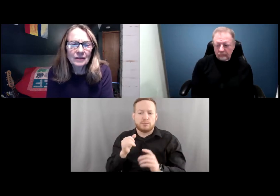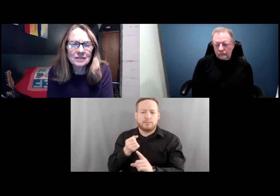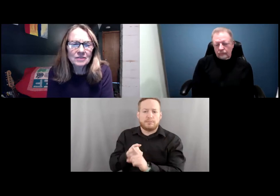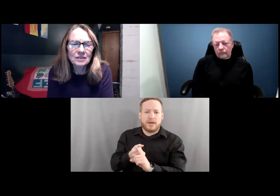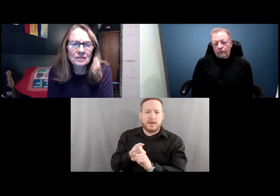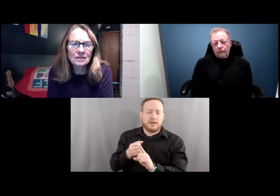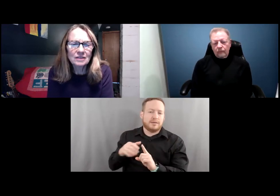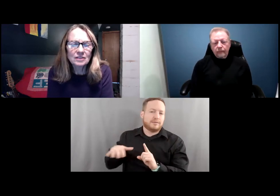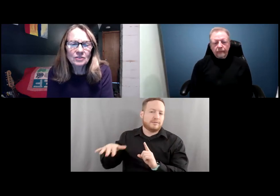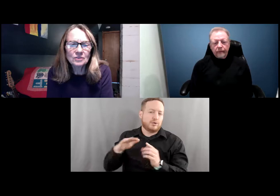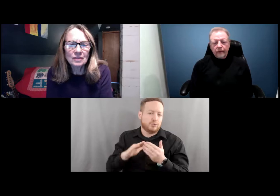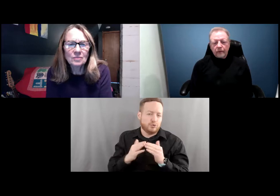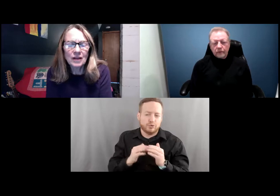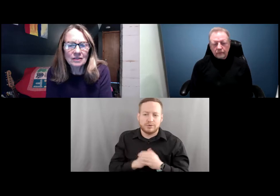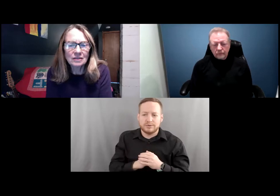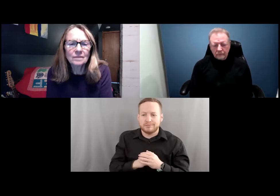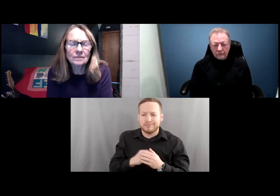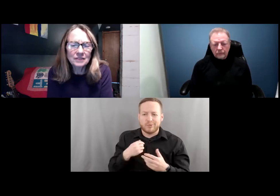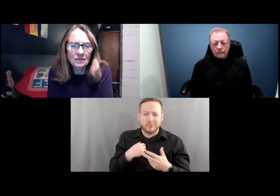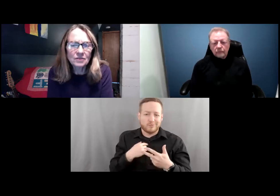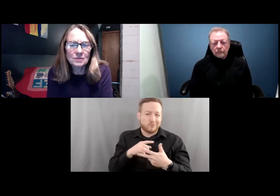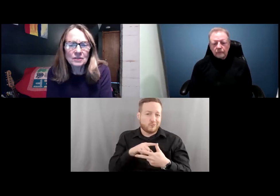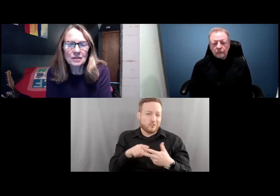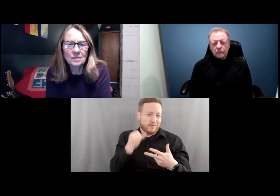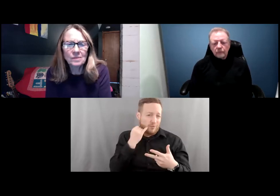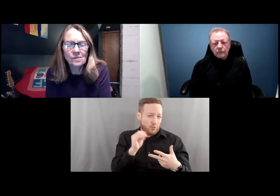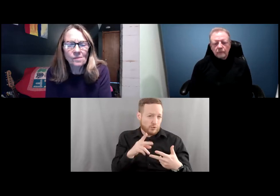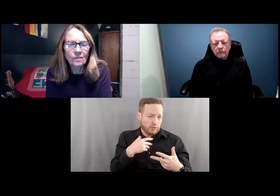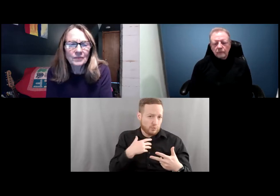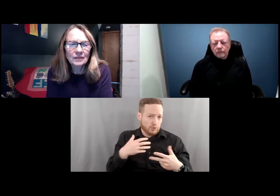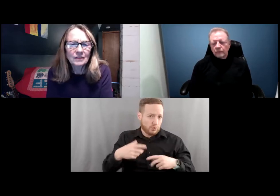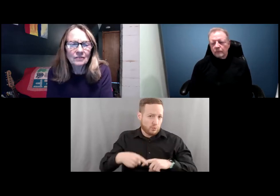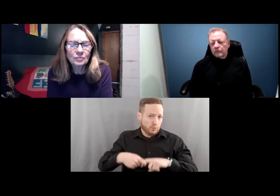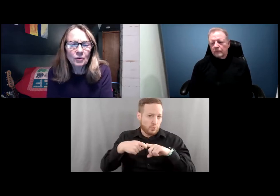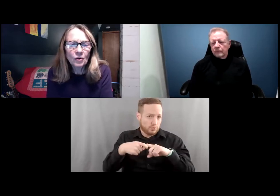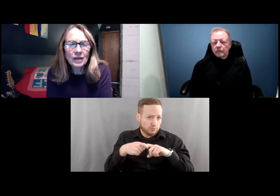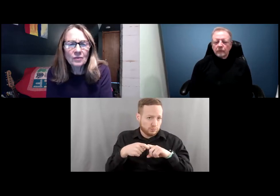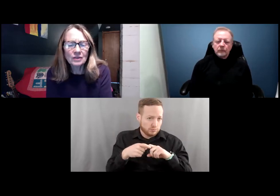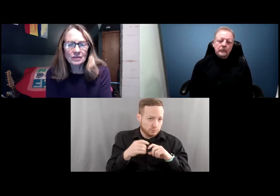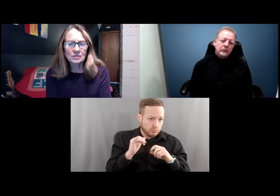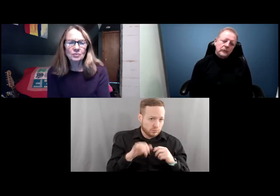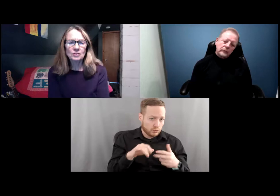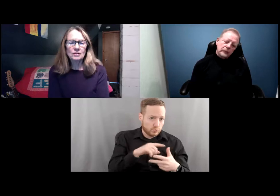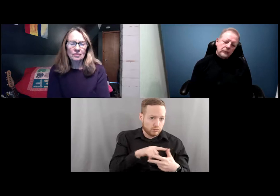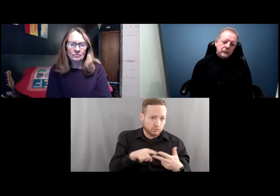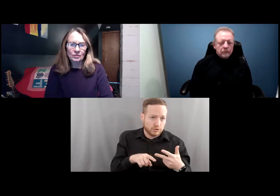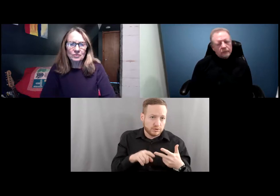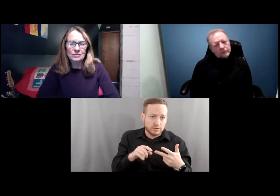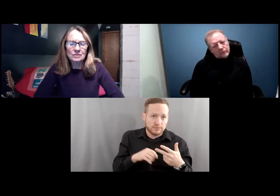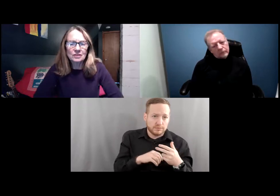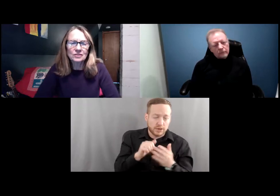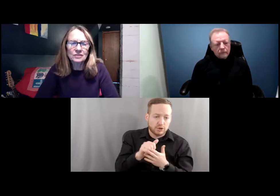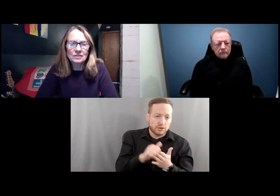about activities and issues that impact the deaf community. If you're okay with us putting off